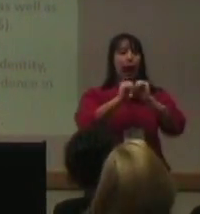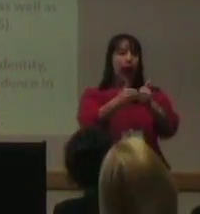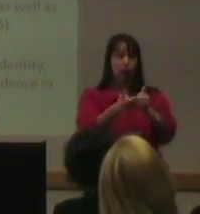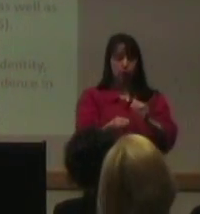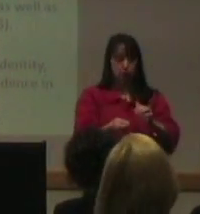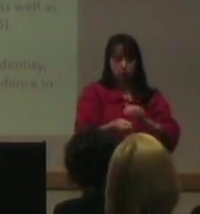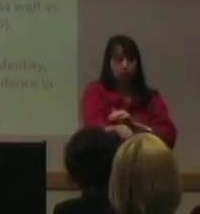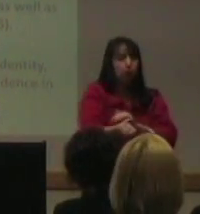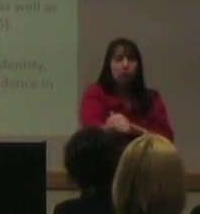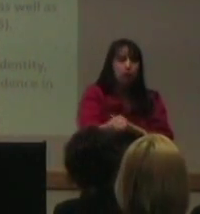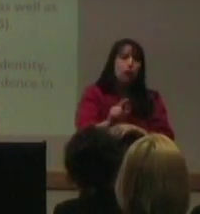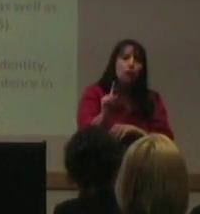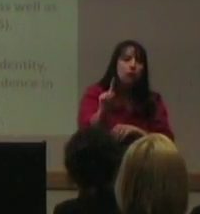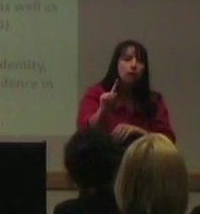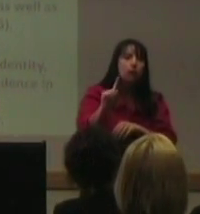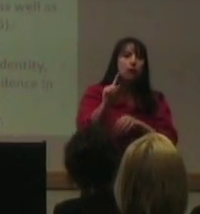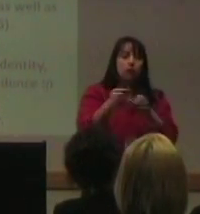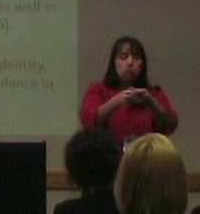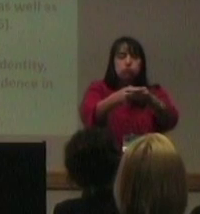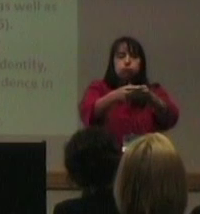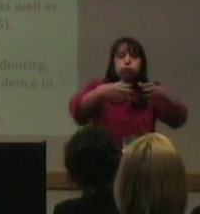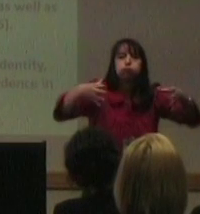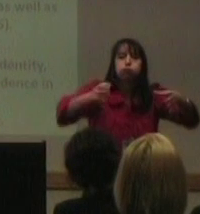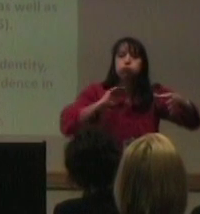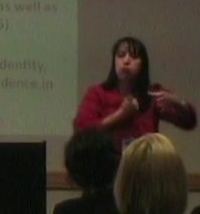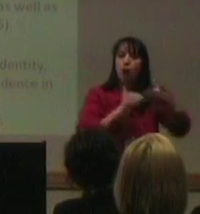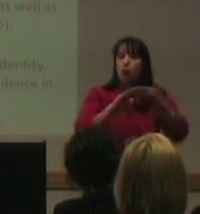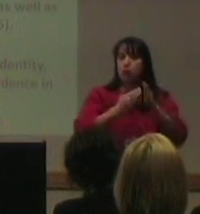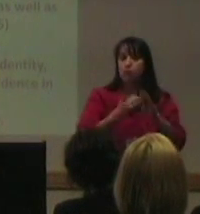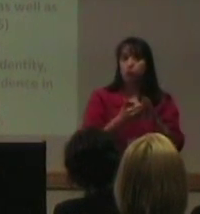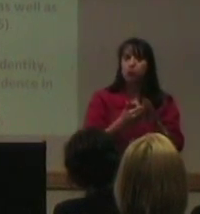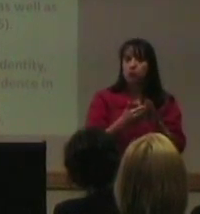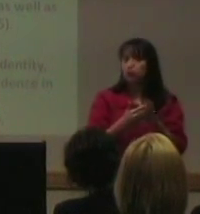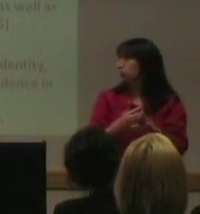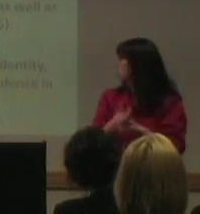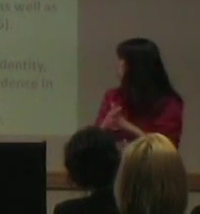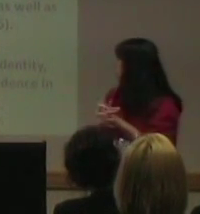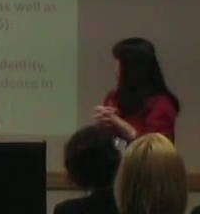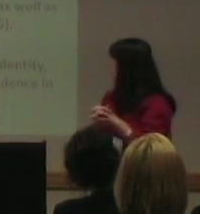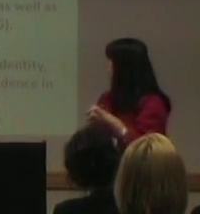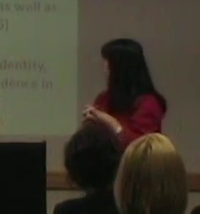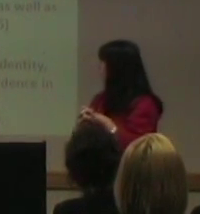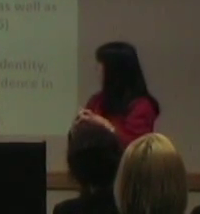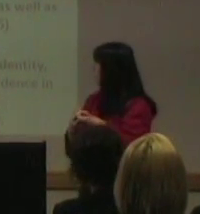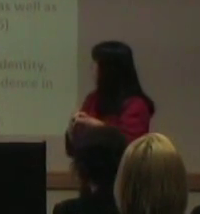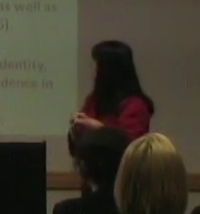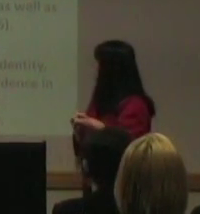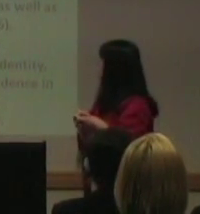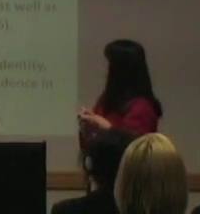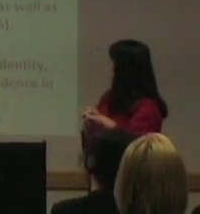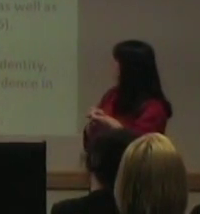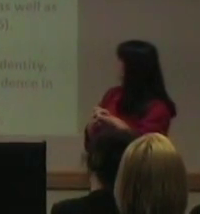team. So we're not just teaching how to fence, we're expanding a community.